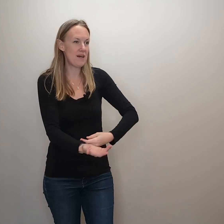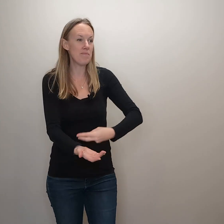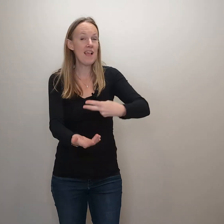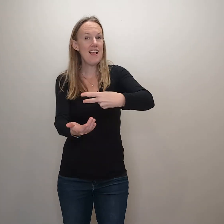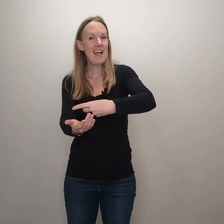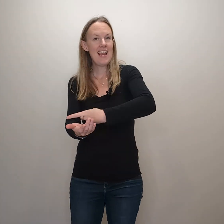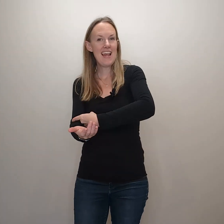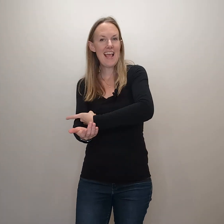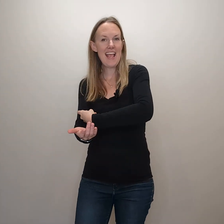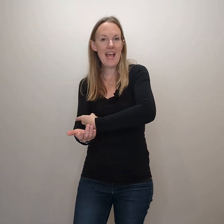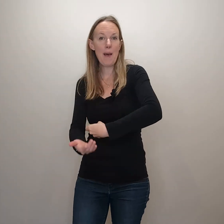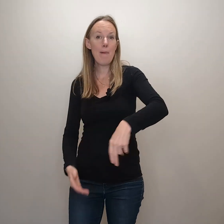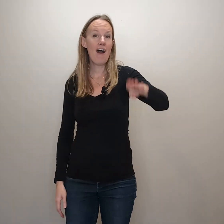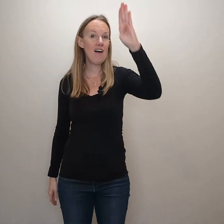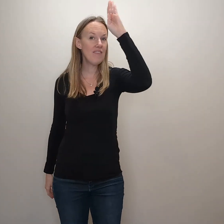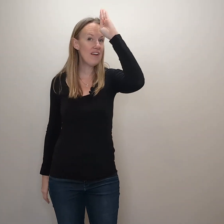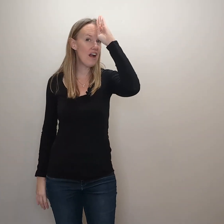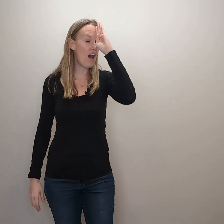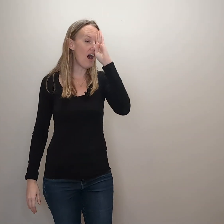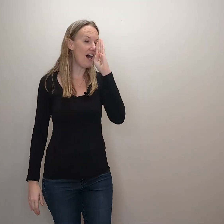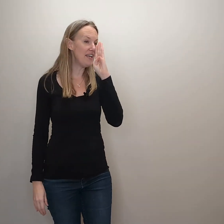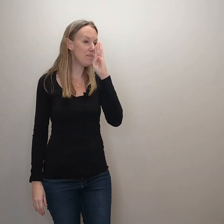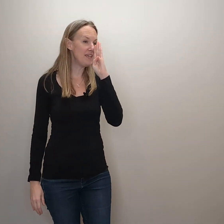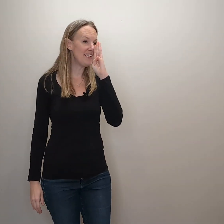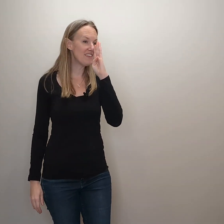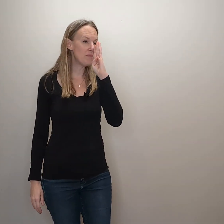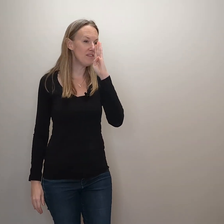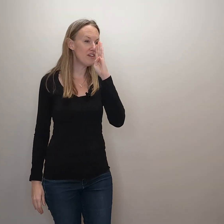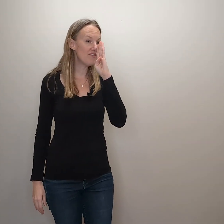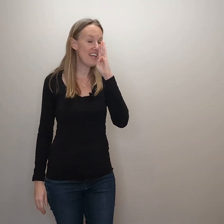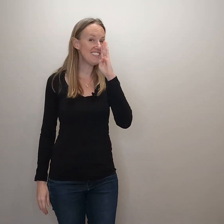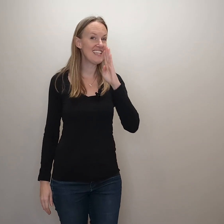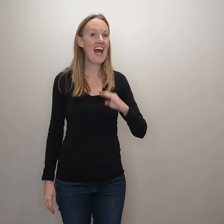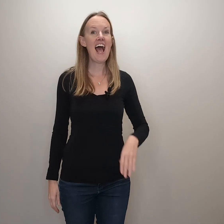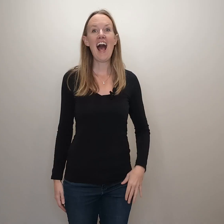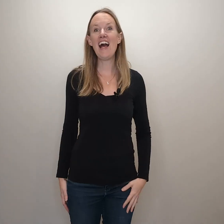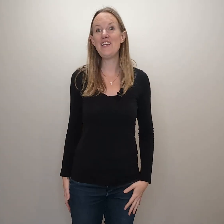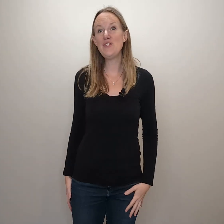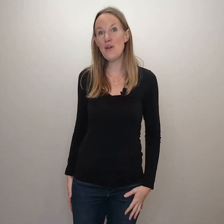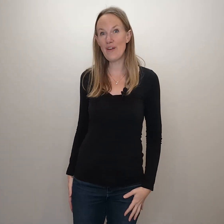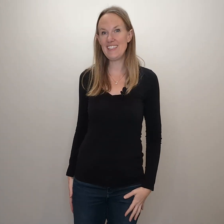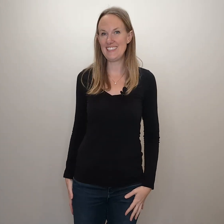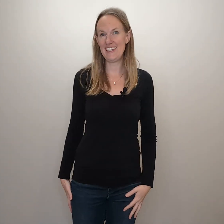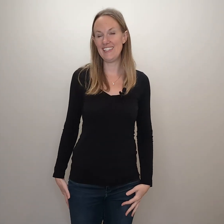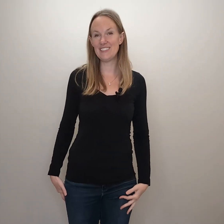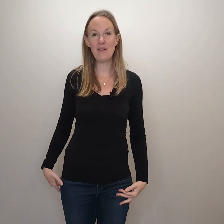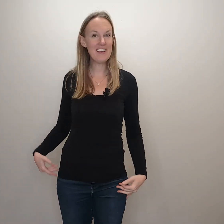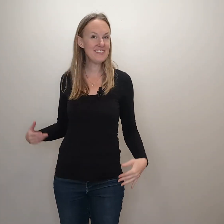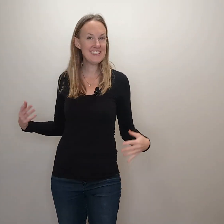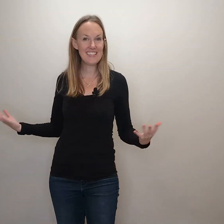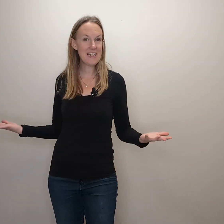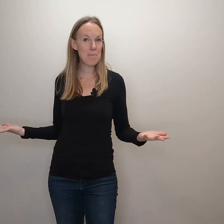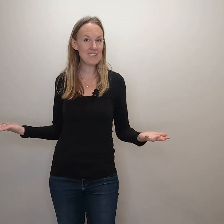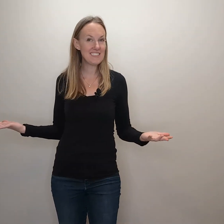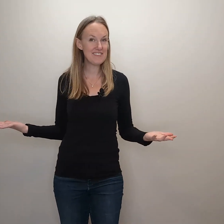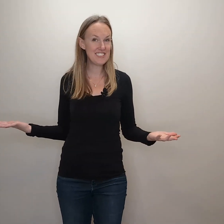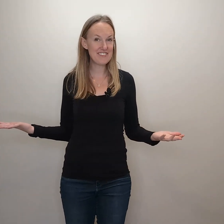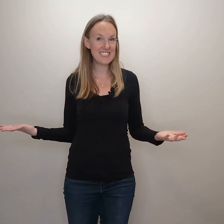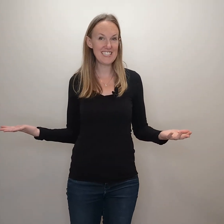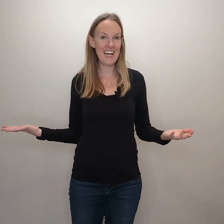forearm. Lamb of God, be down the middle of your face, anointed. So I've seen a bunch of different